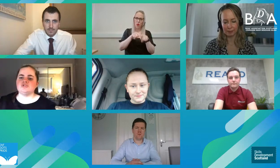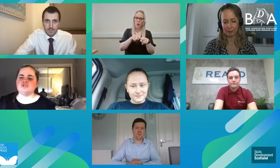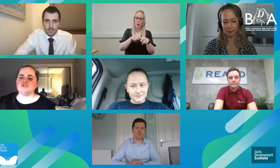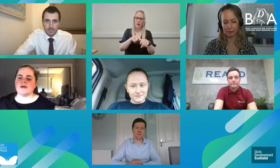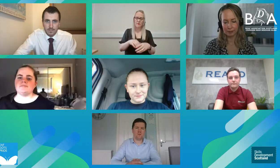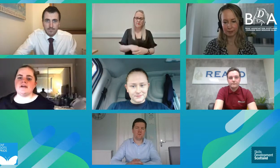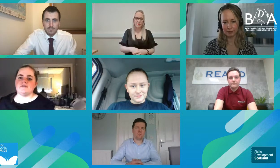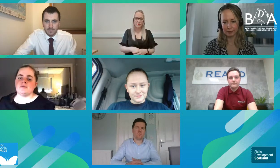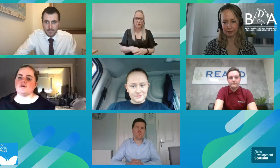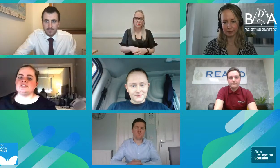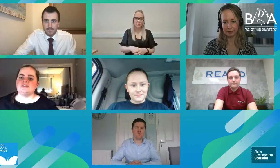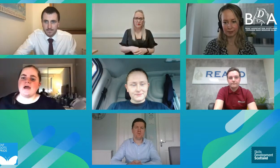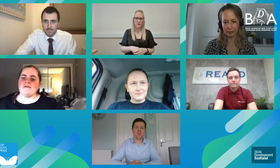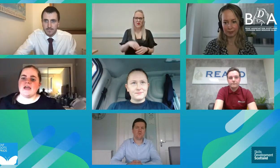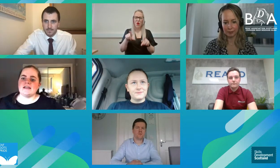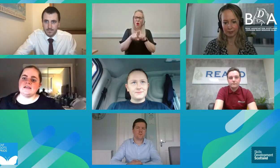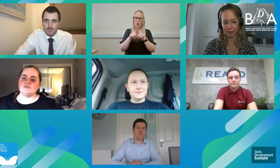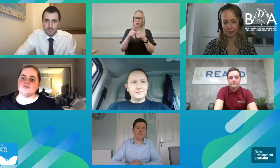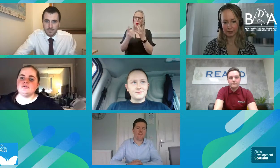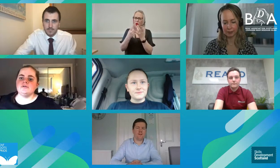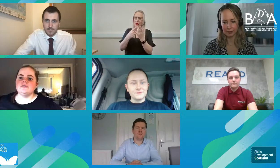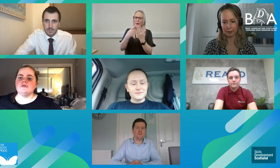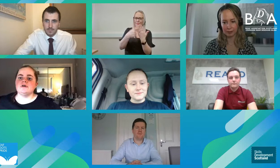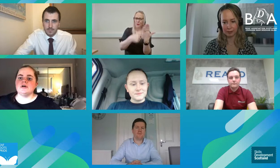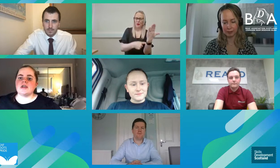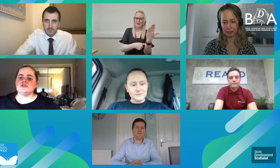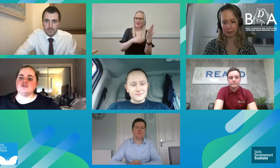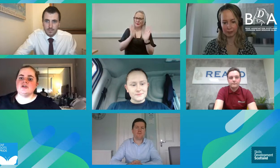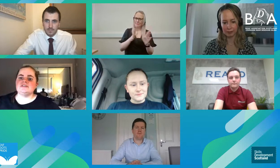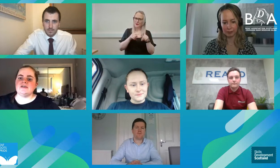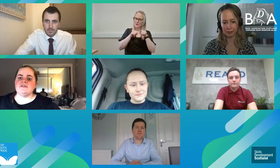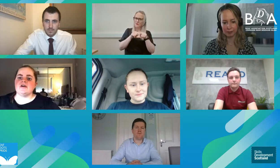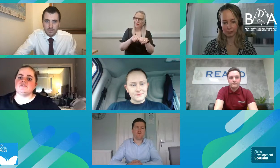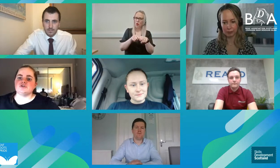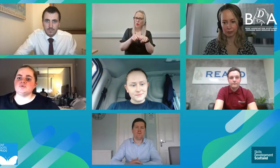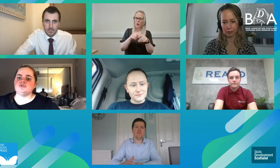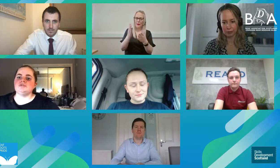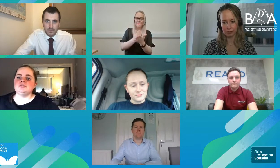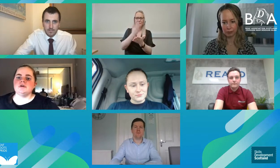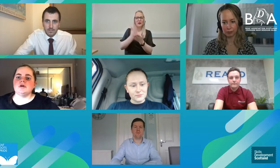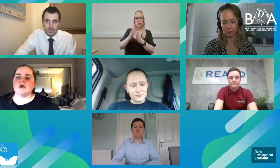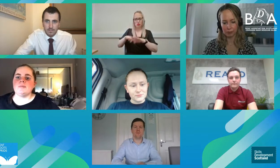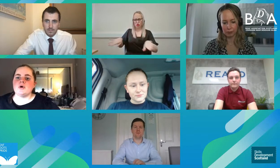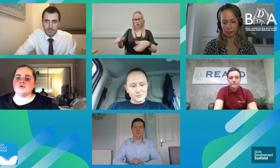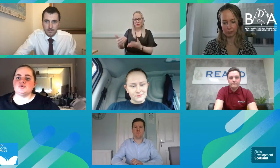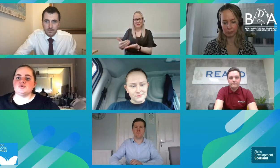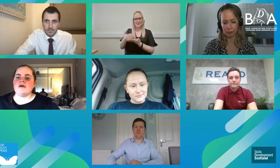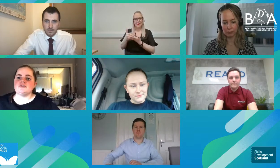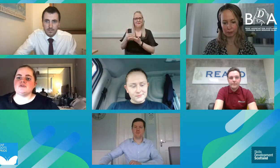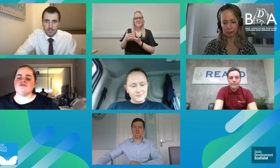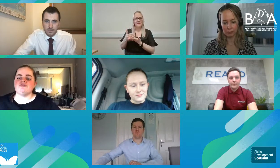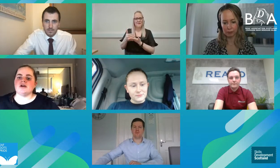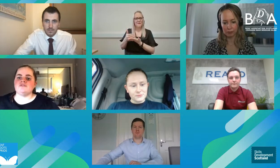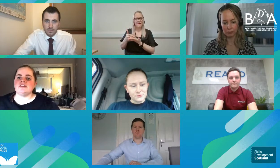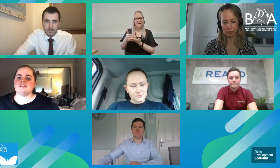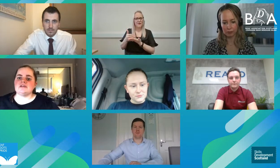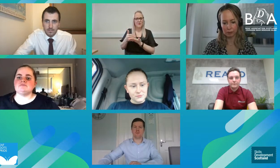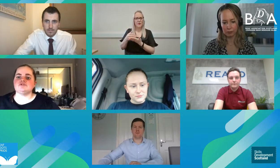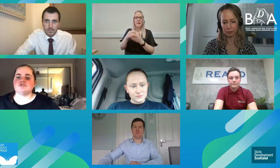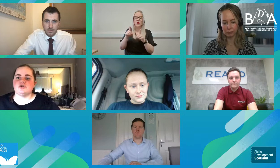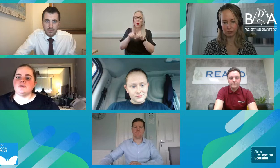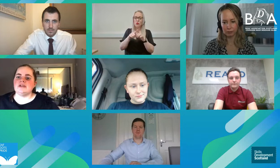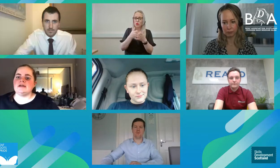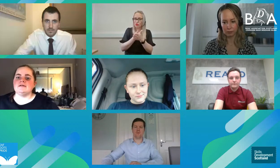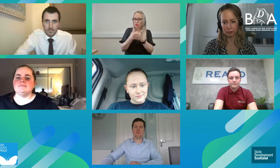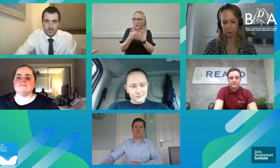And there's loads of other different policies that we have to adhere to ensure the safety of the children. And we also have to do regular risk